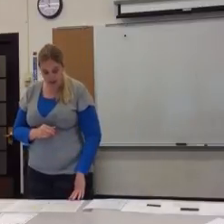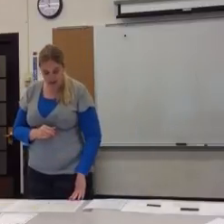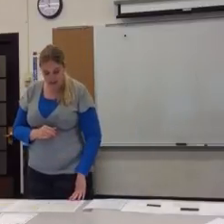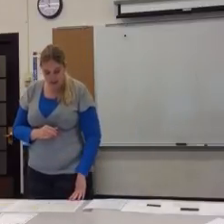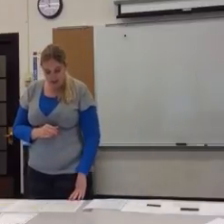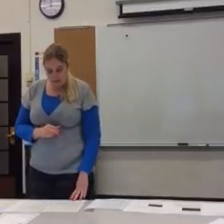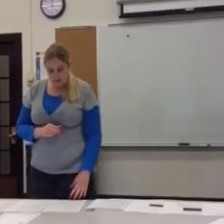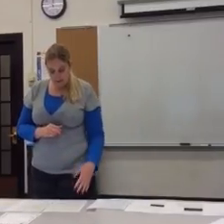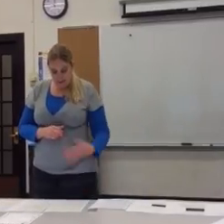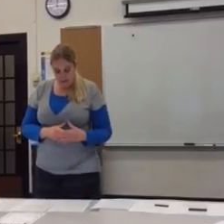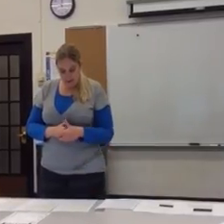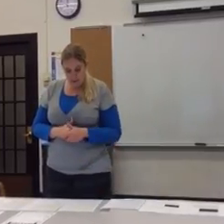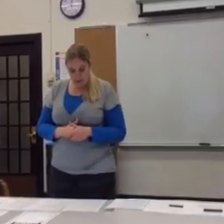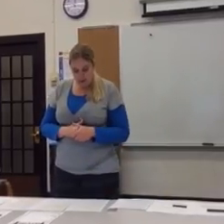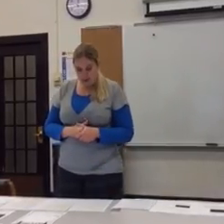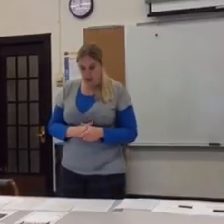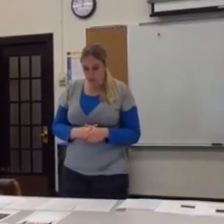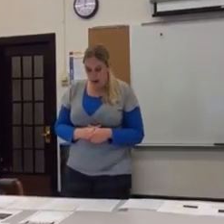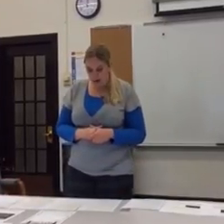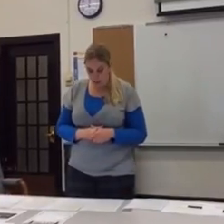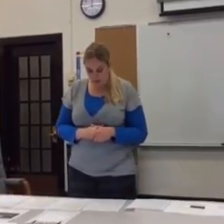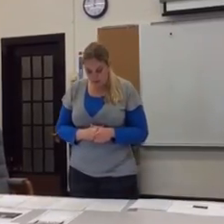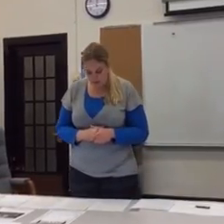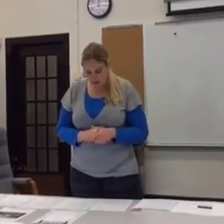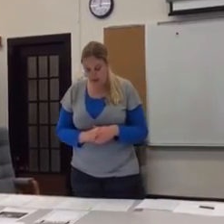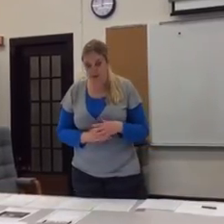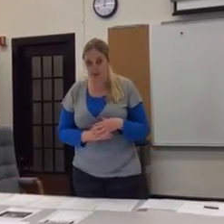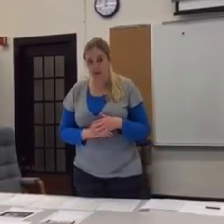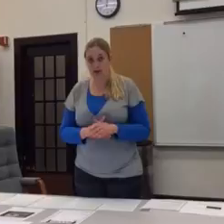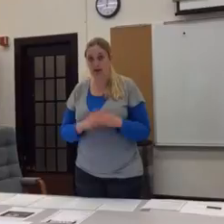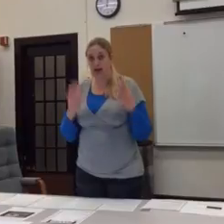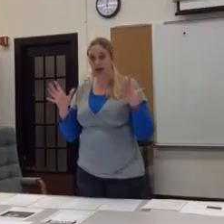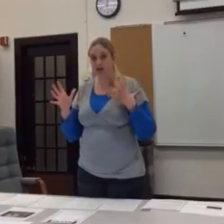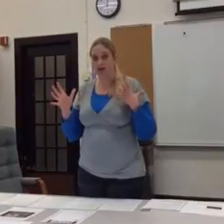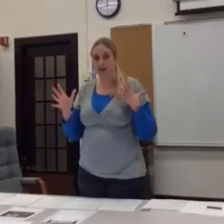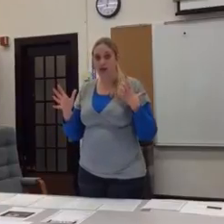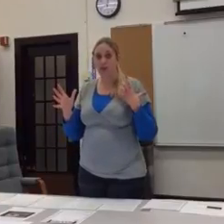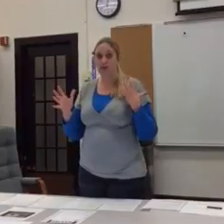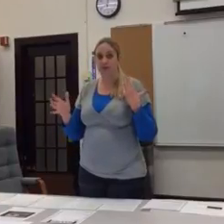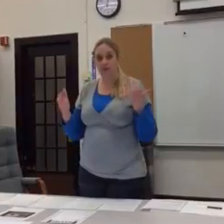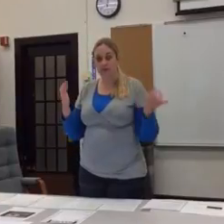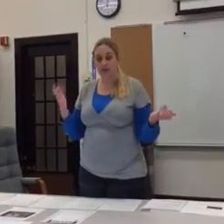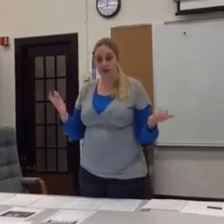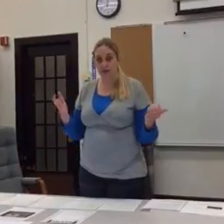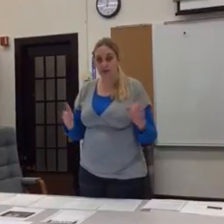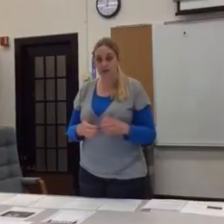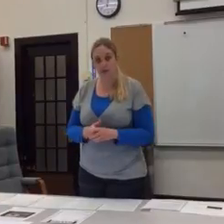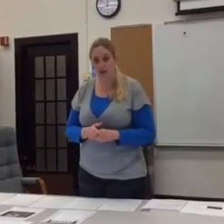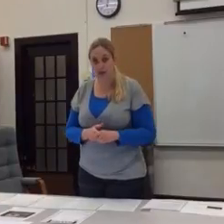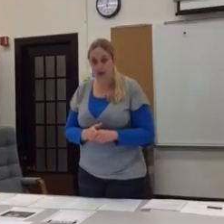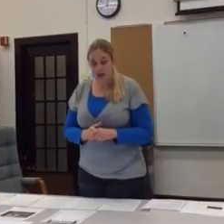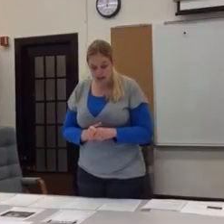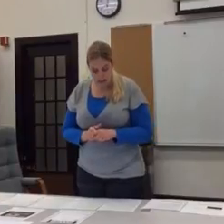class. Day two is Wild West Adventures. This one you're going to kind of just set up with different stations for the